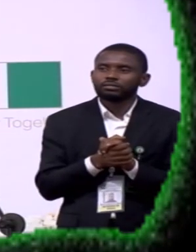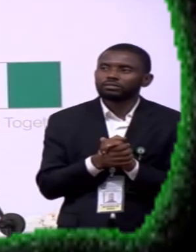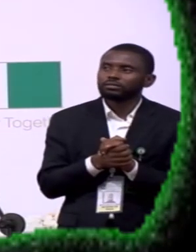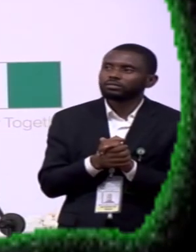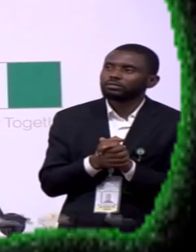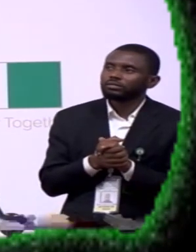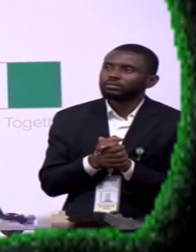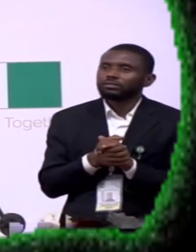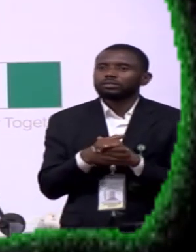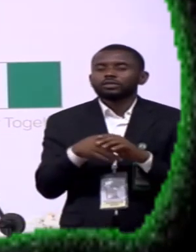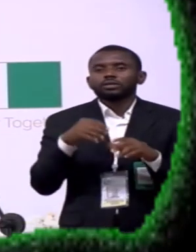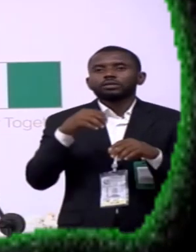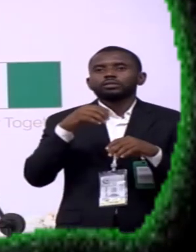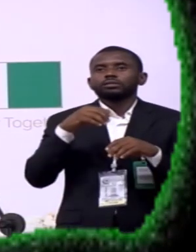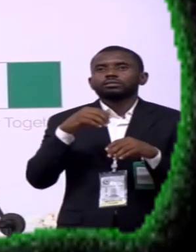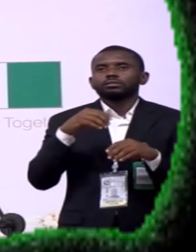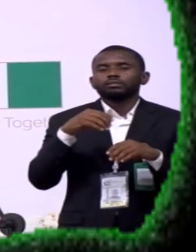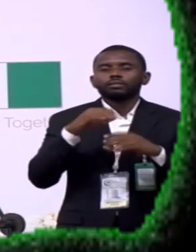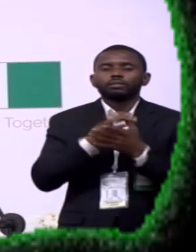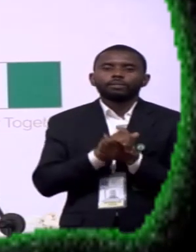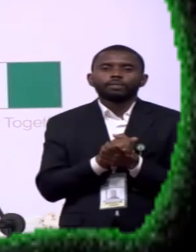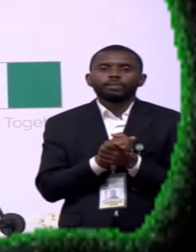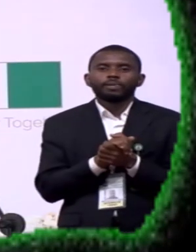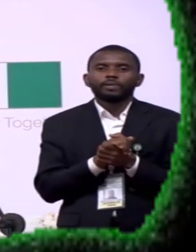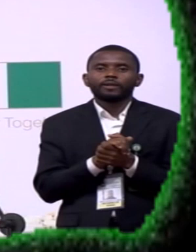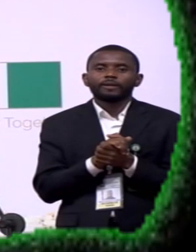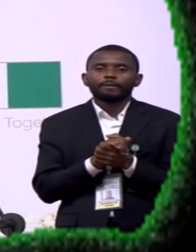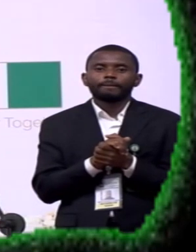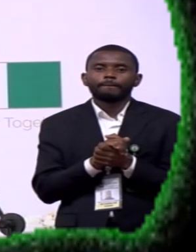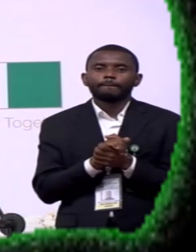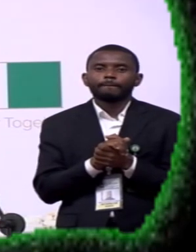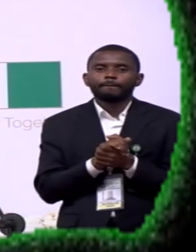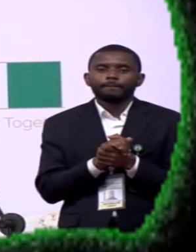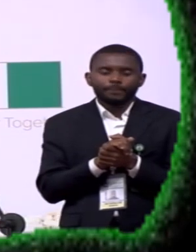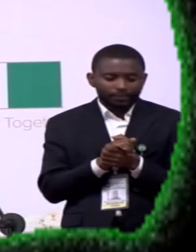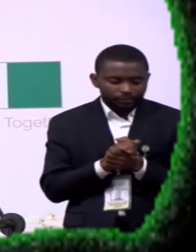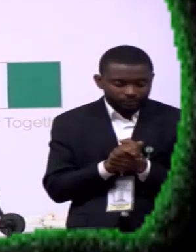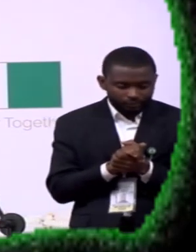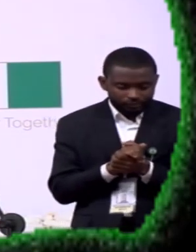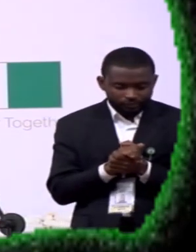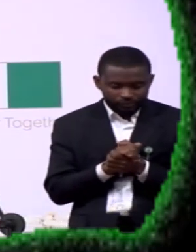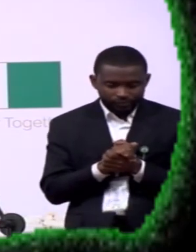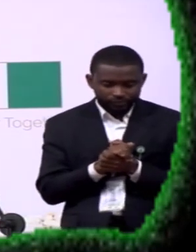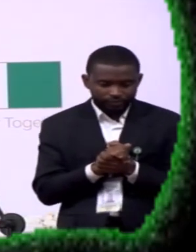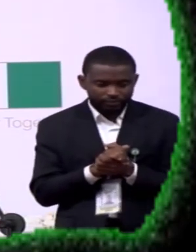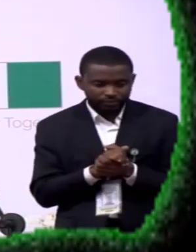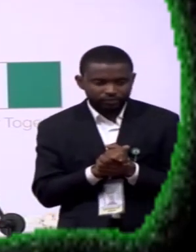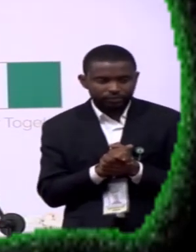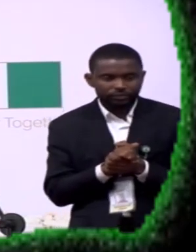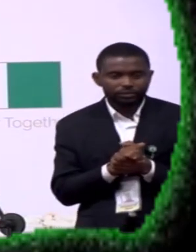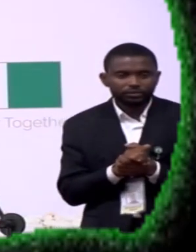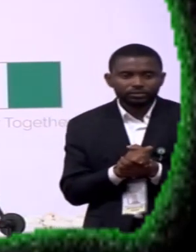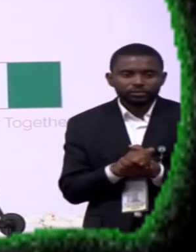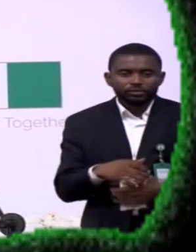clearly indicating her descent. Barnawi, wherever you hear, means that person is